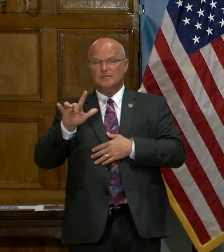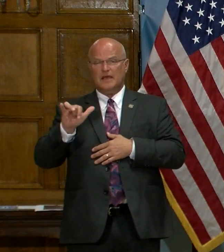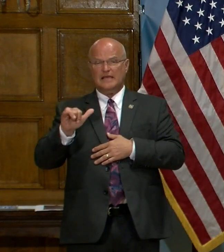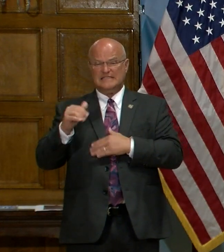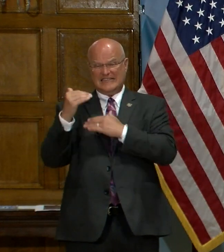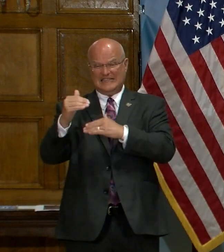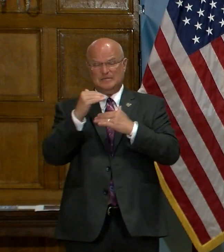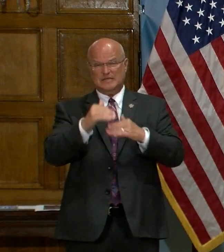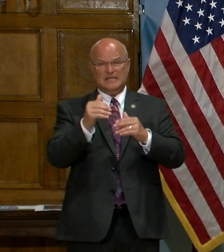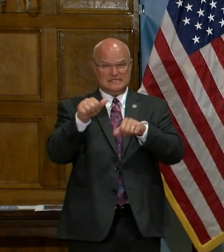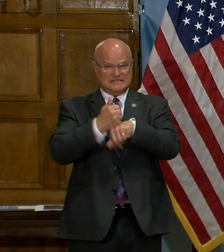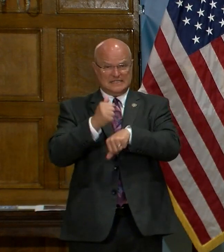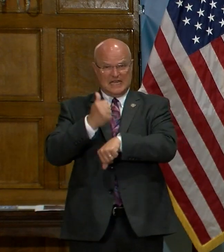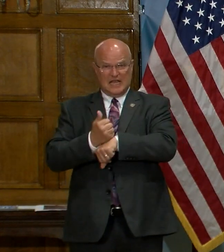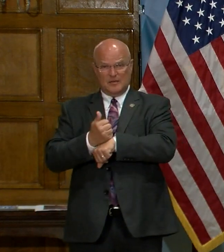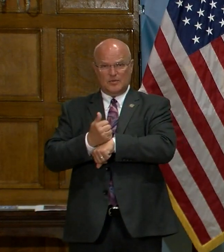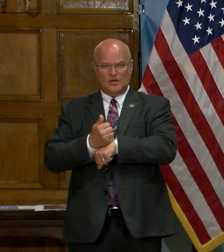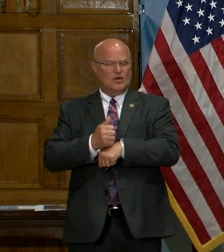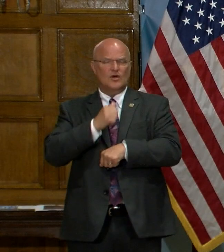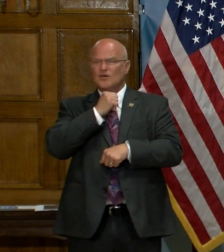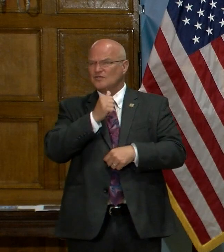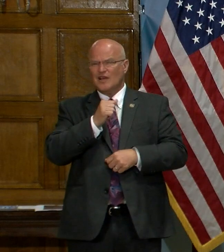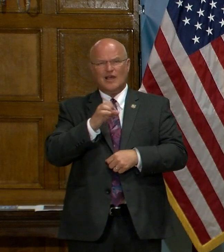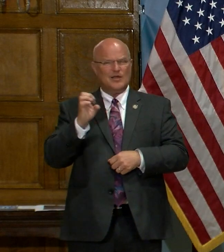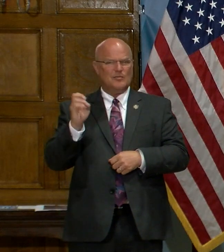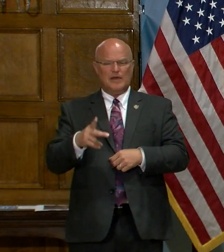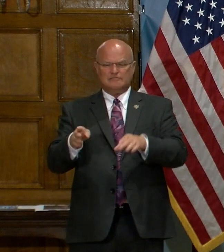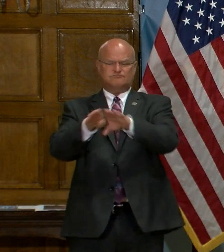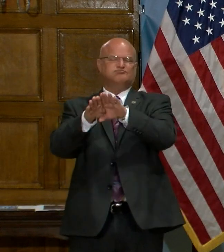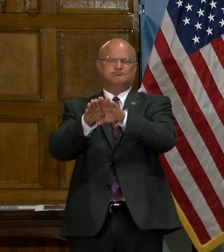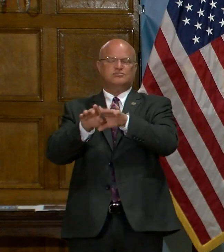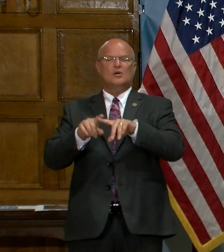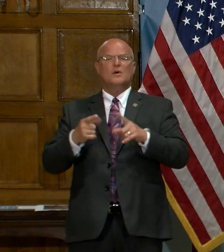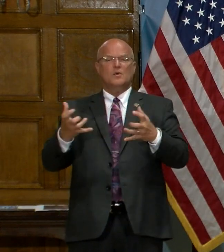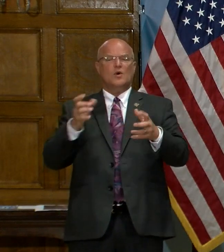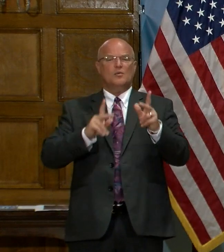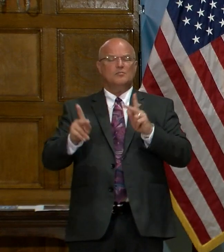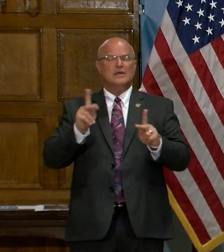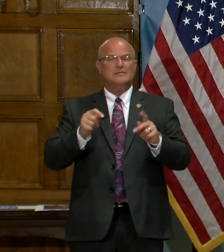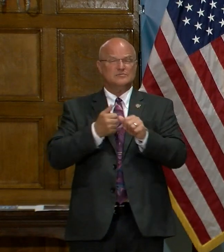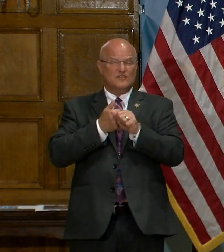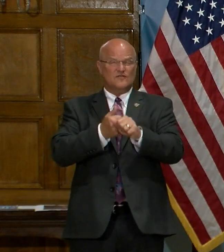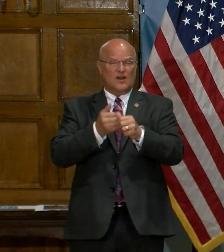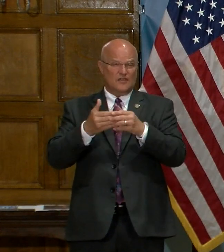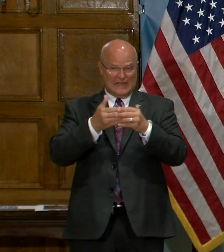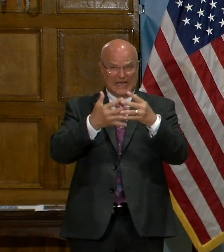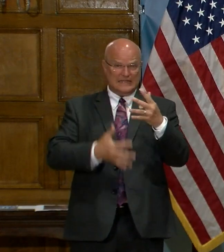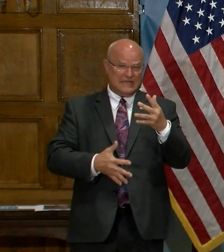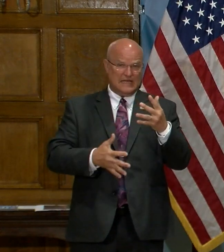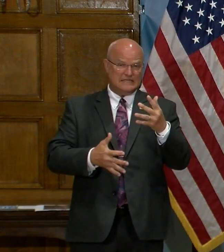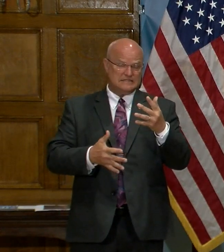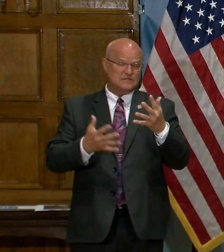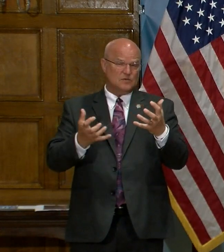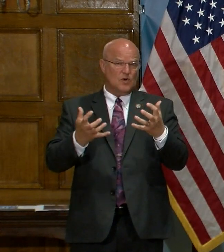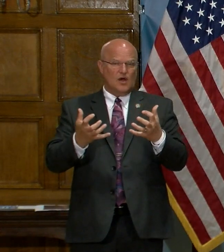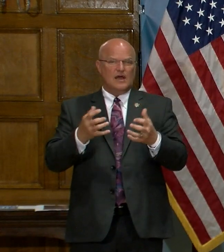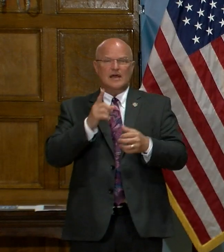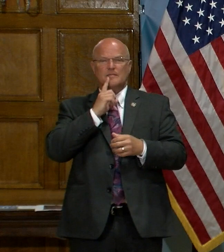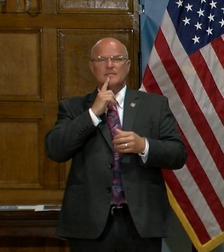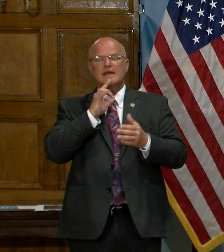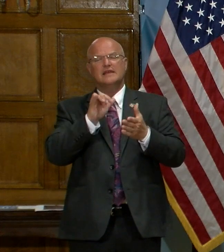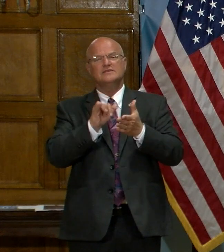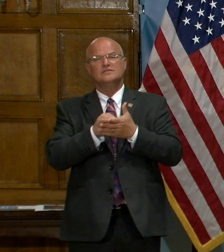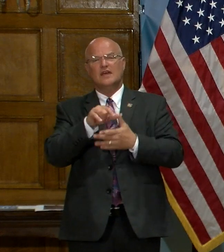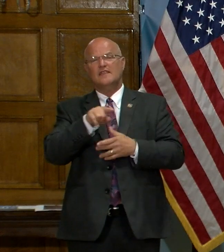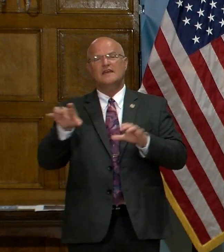There's limitations in place. We're not going to go back, but we want people to follow those guidelines, make sure